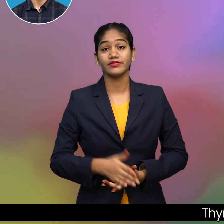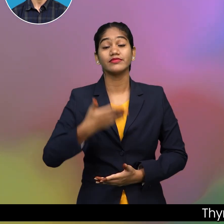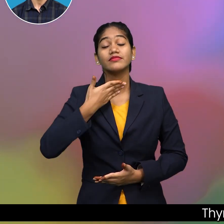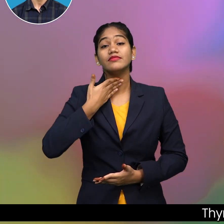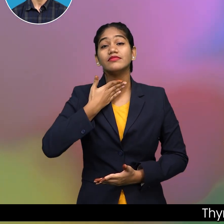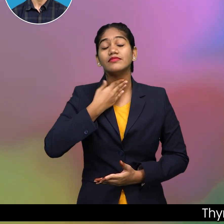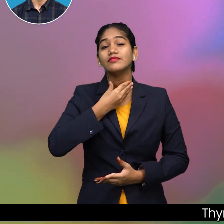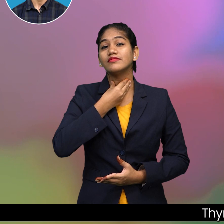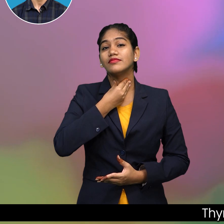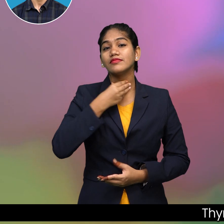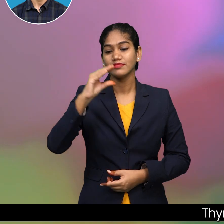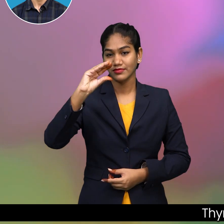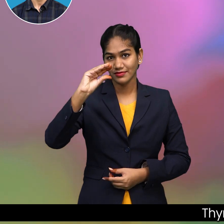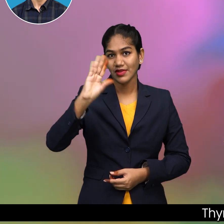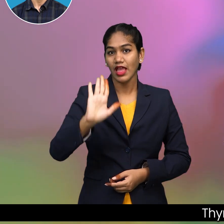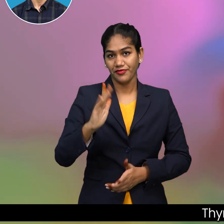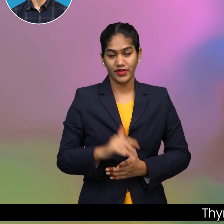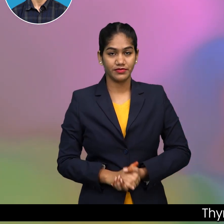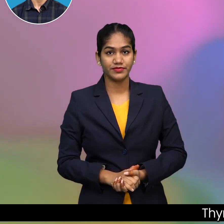thyroid gland,